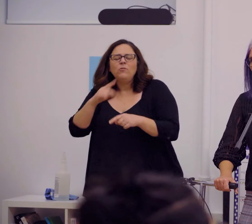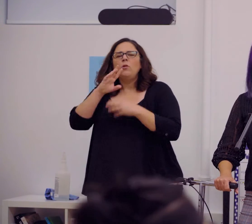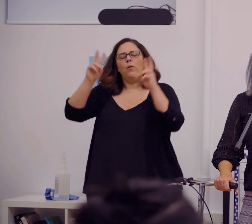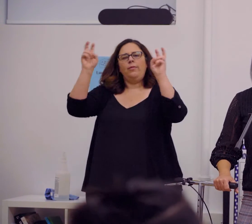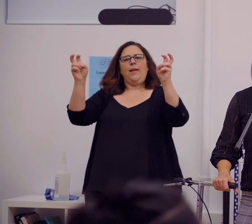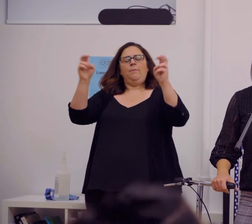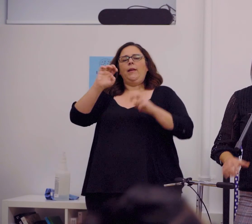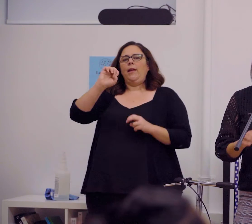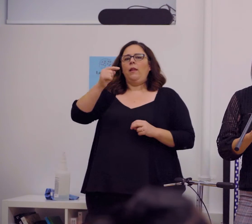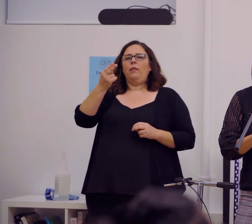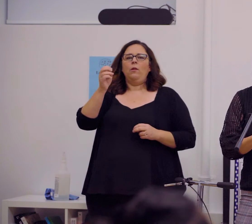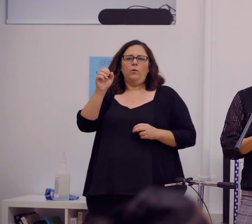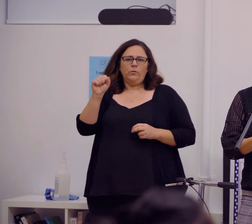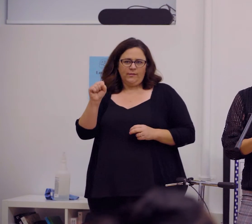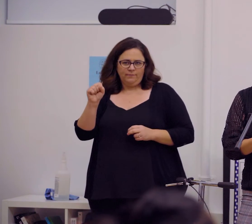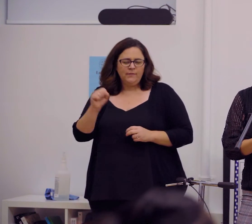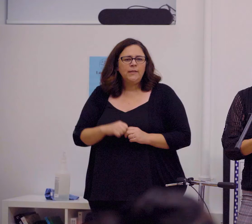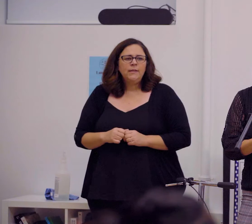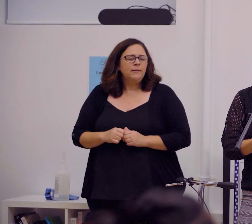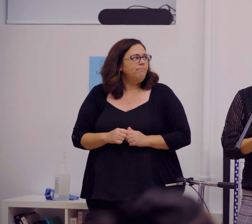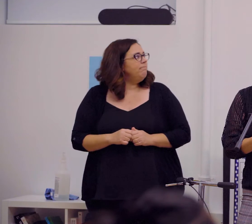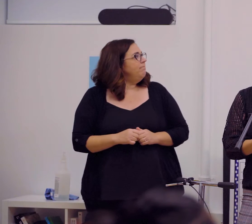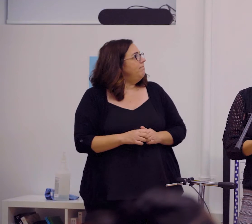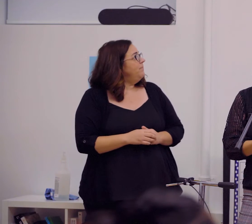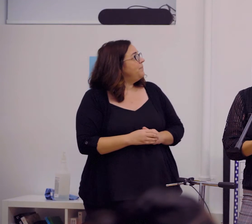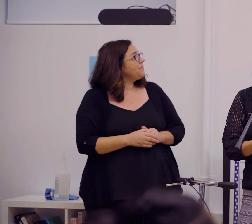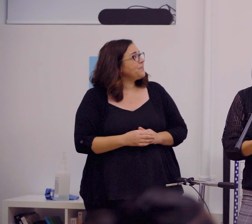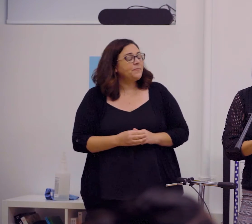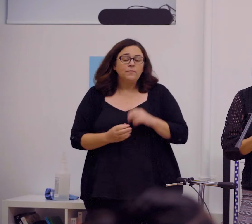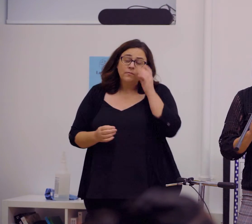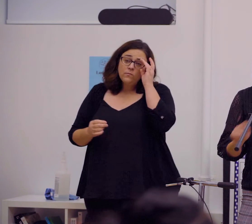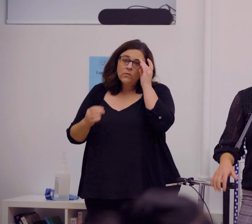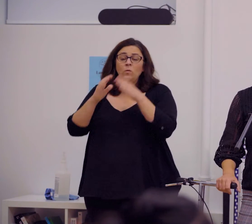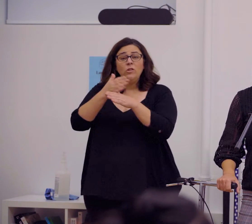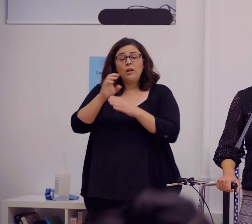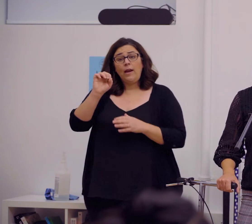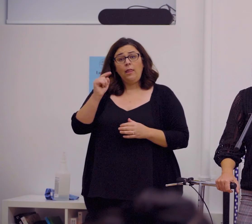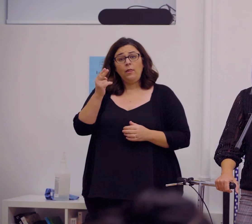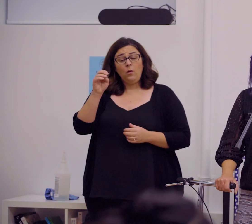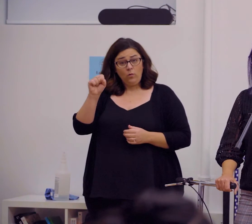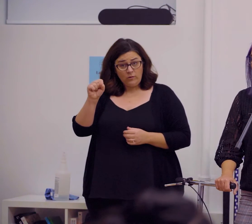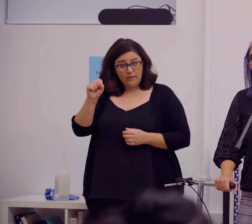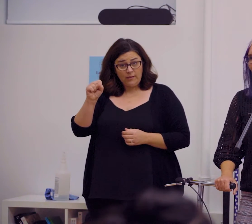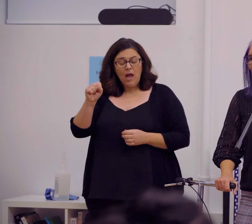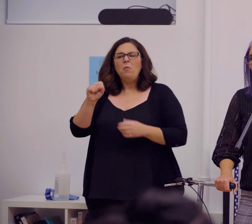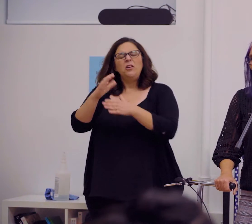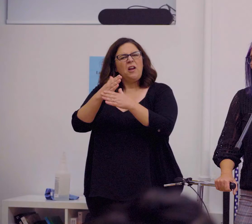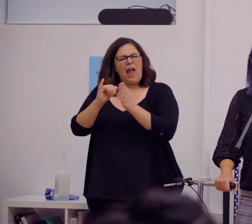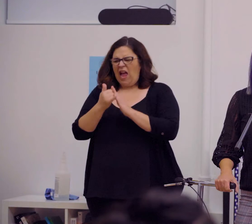global theme of ethos. And as I begin to do that, the second thing I want to share with you is actually how I ended up being here